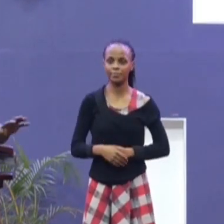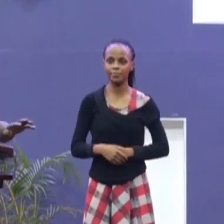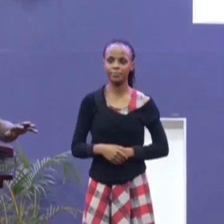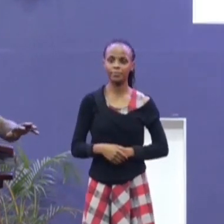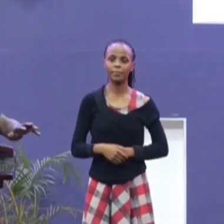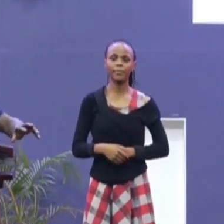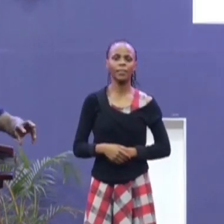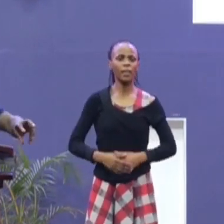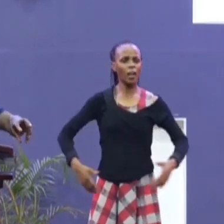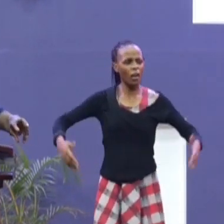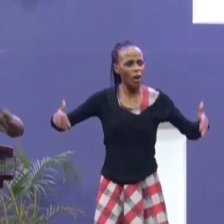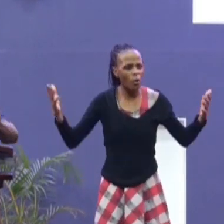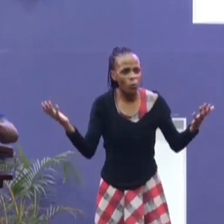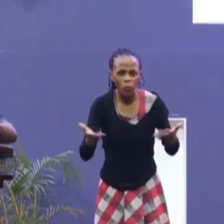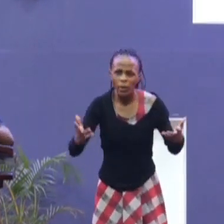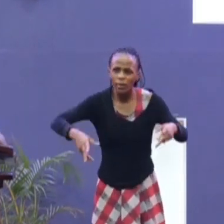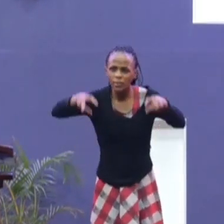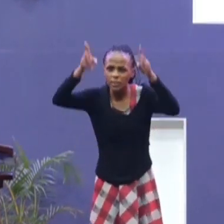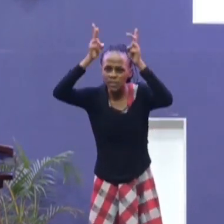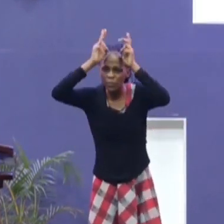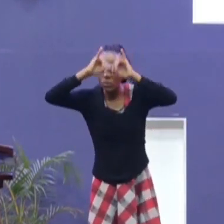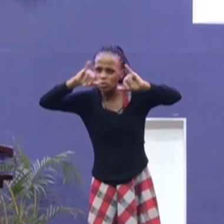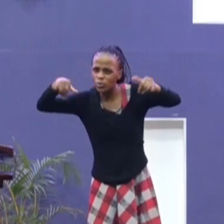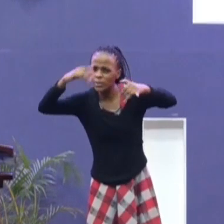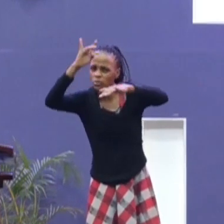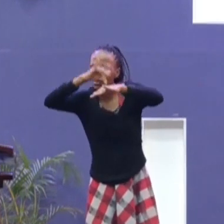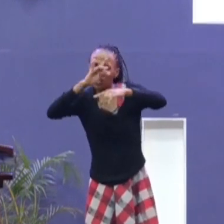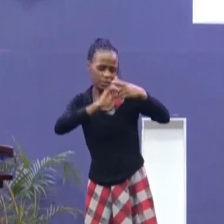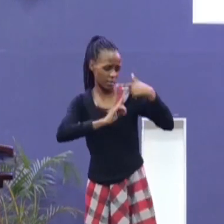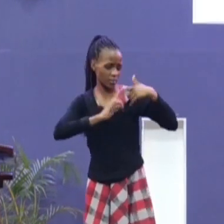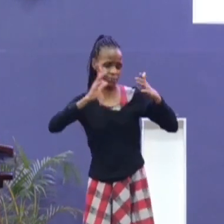Where the devil tries to temper with a Christian